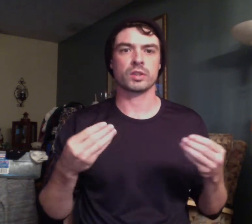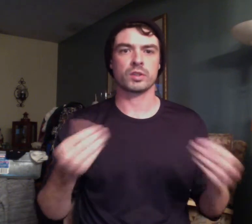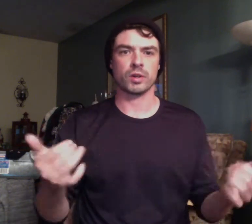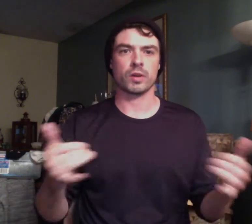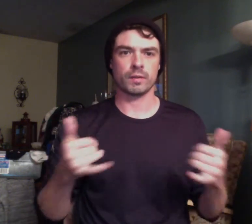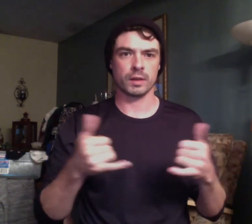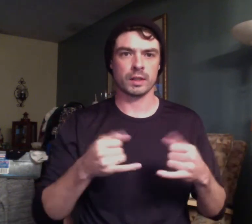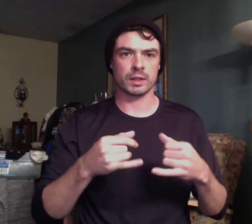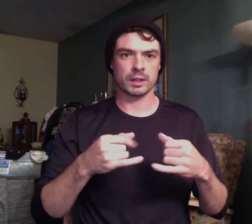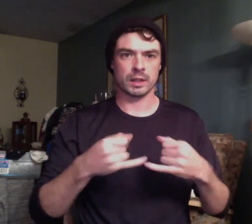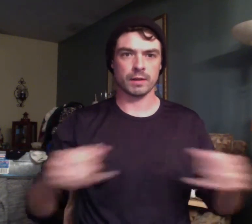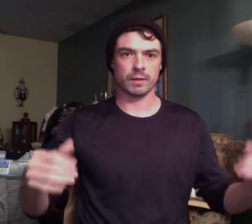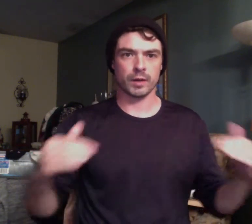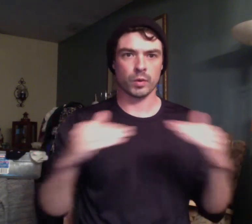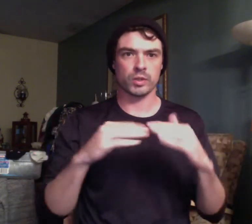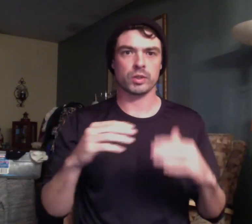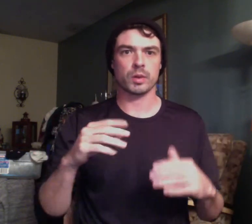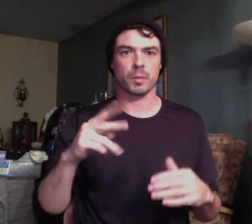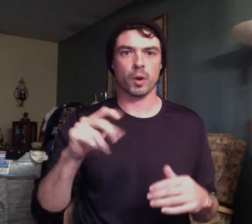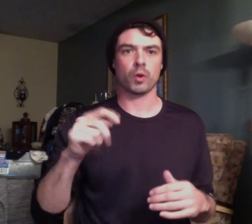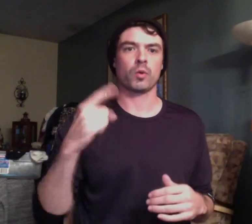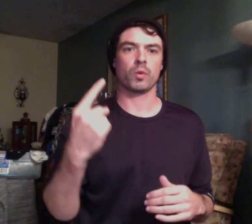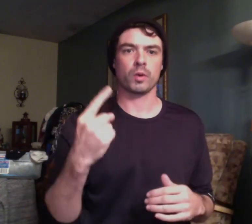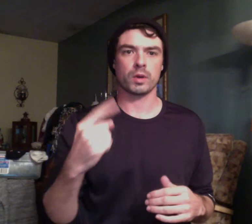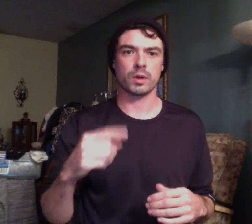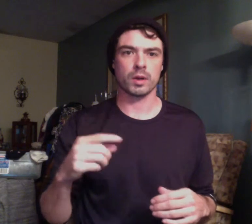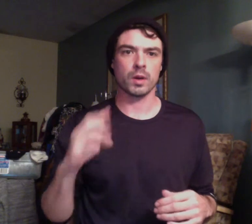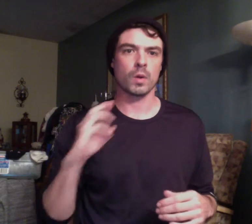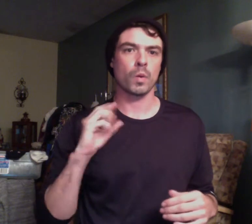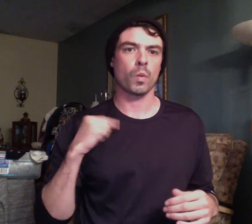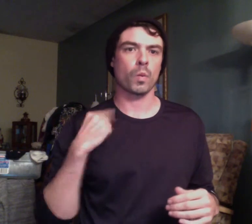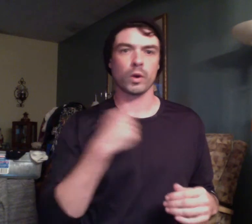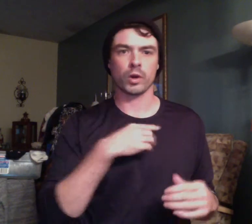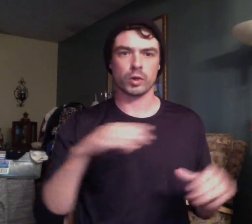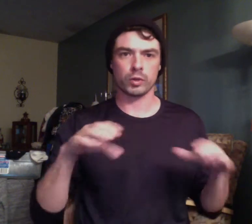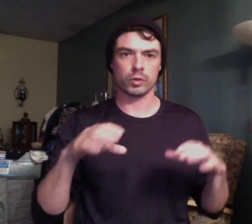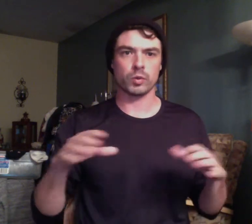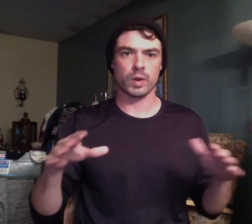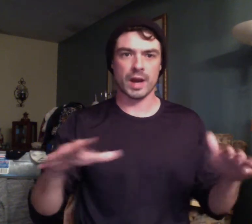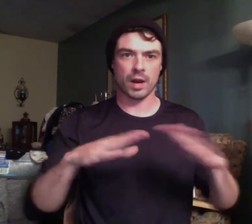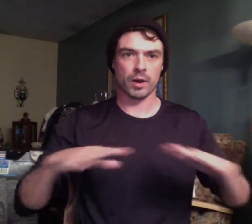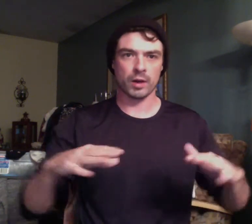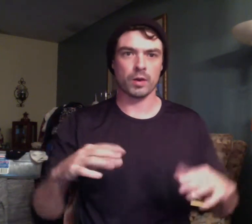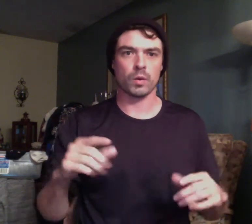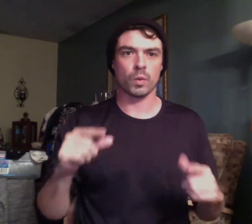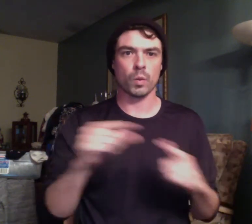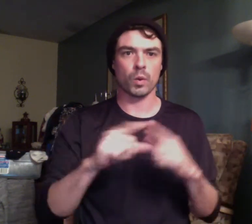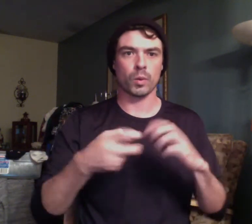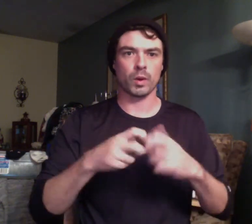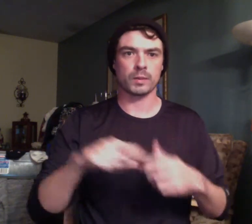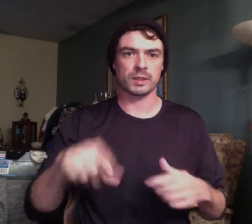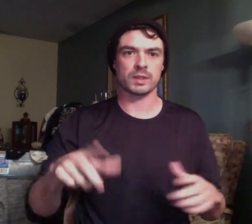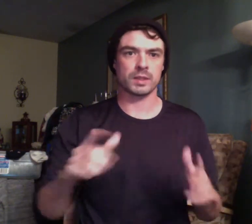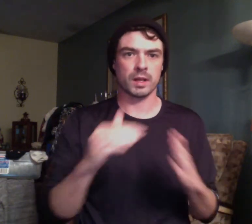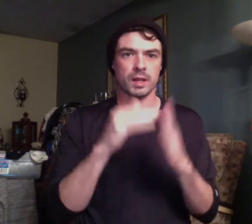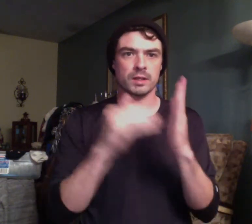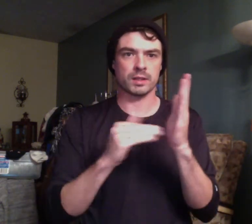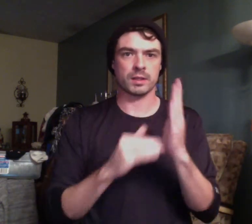1. And we're going to do area word problems in this lesson as well. So we're going to